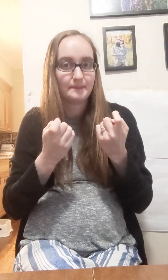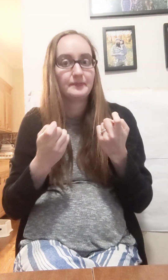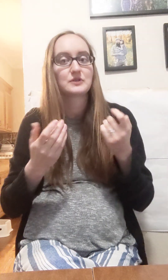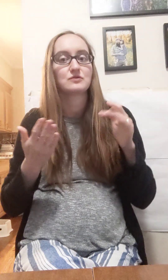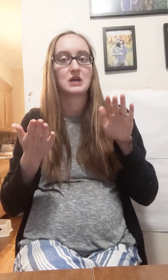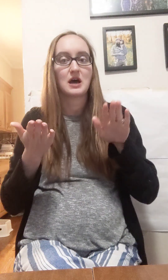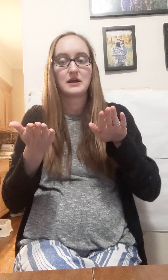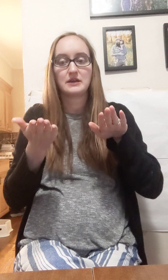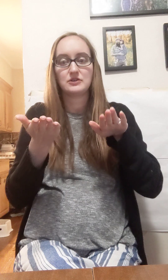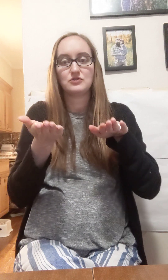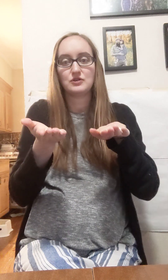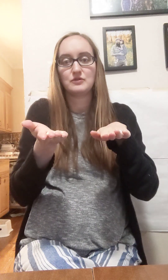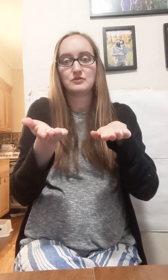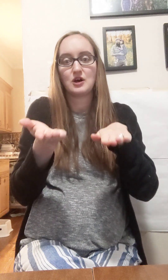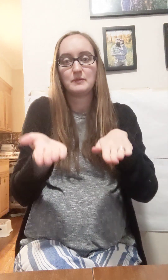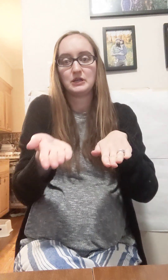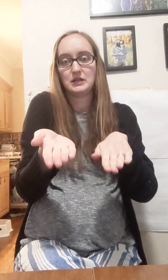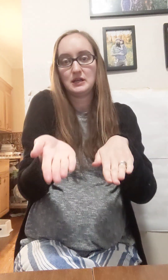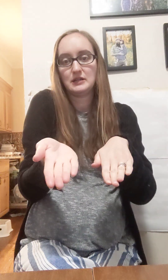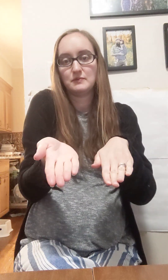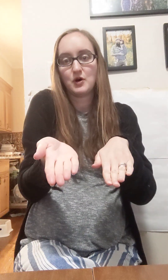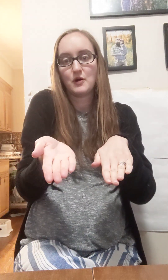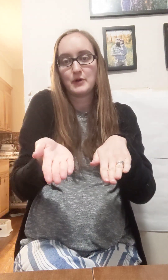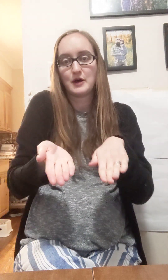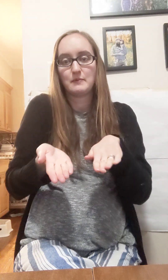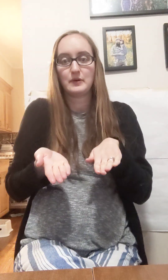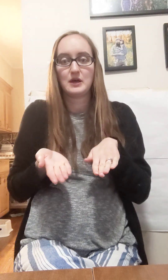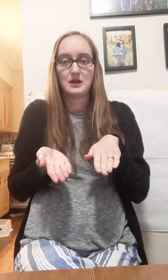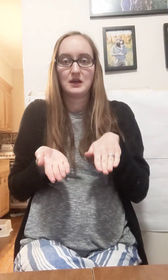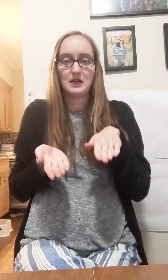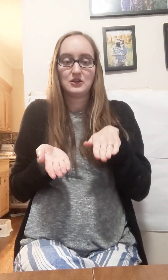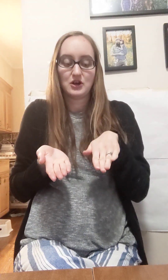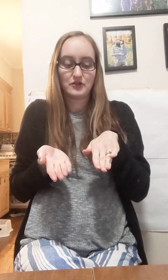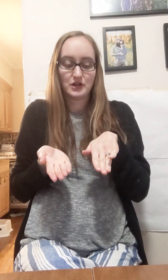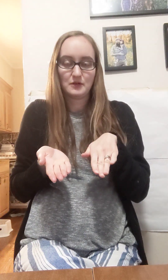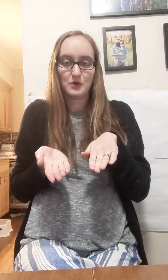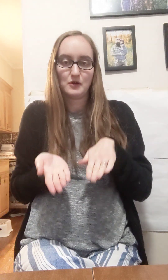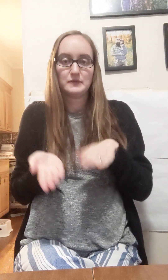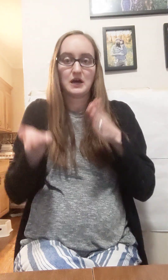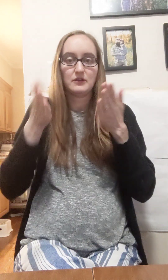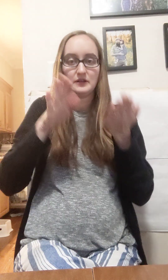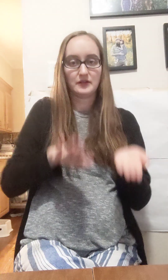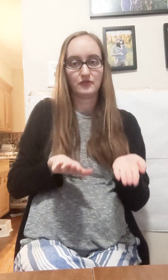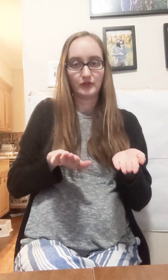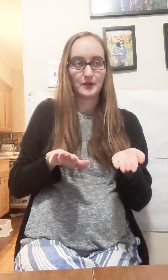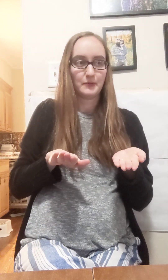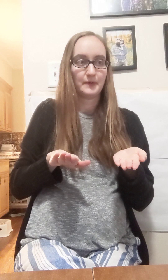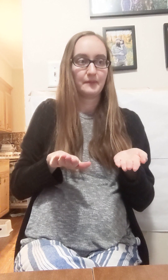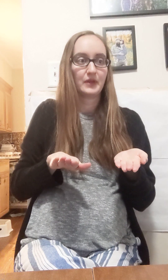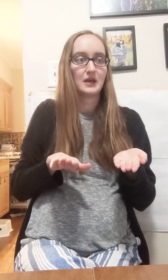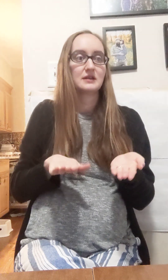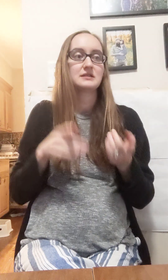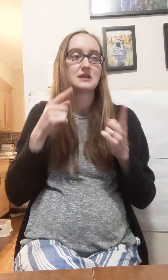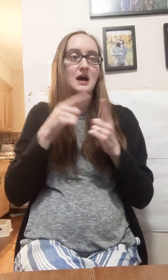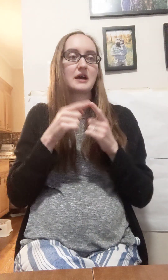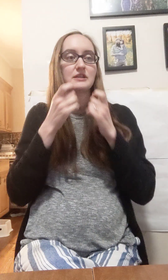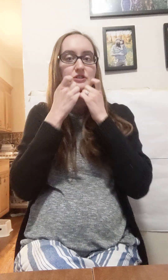So die is you start with your dominant hand palm up and your other hand palm down and then flip. Die